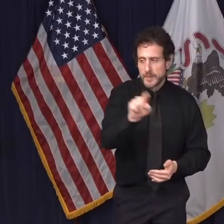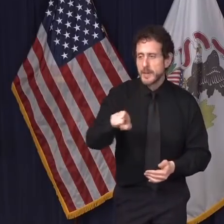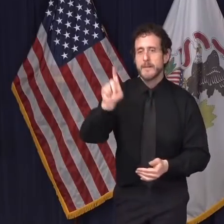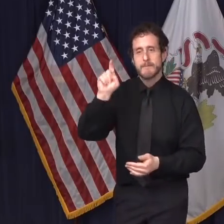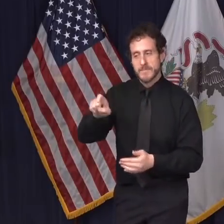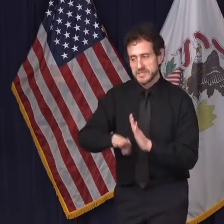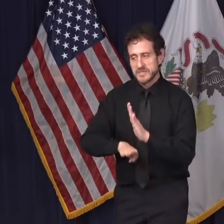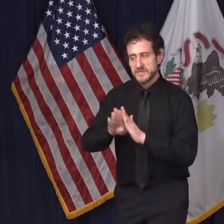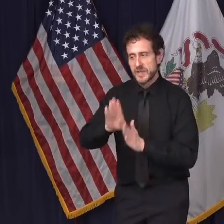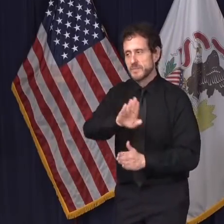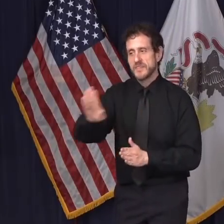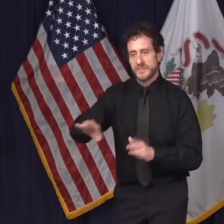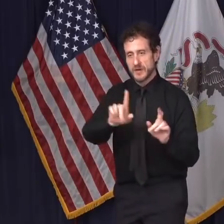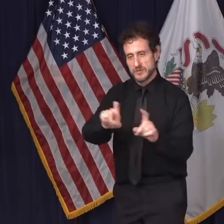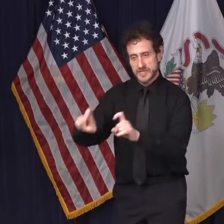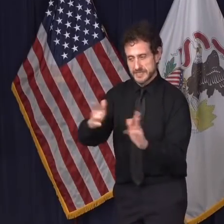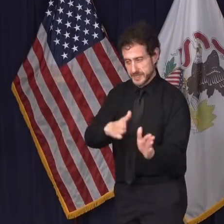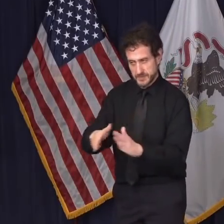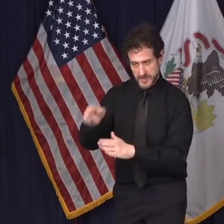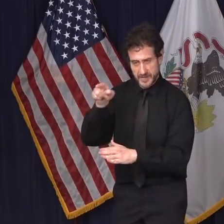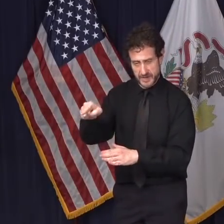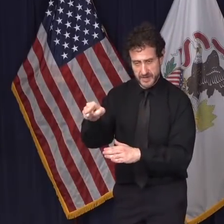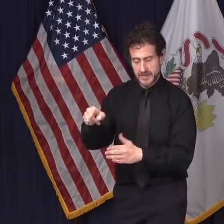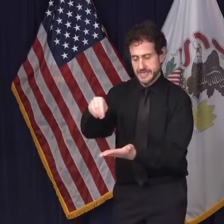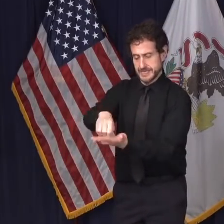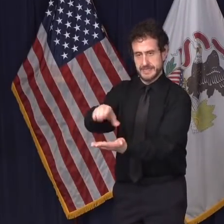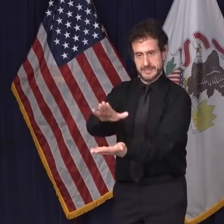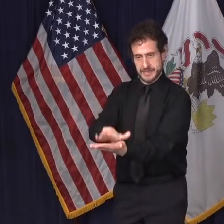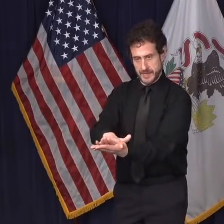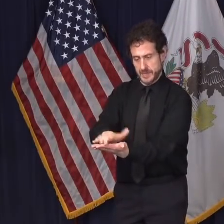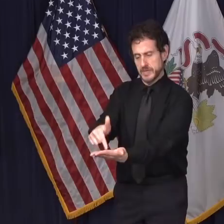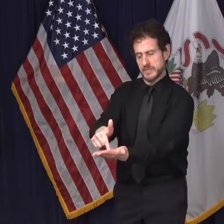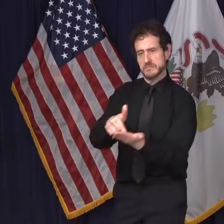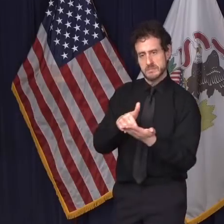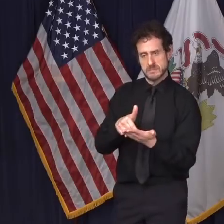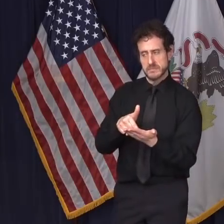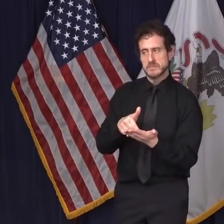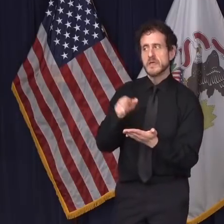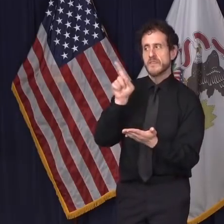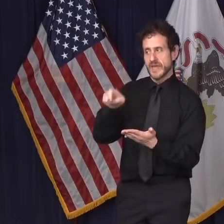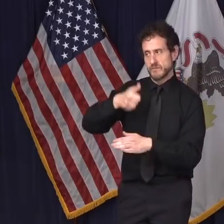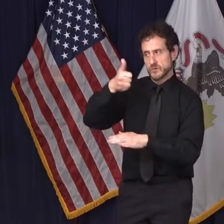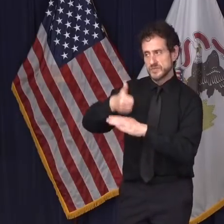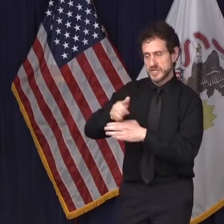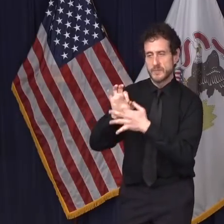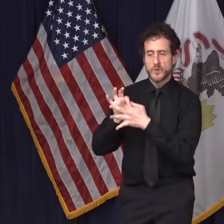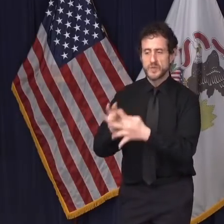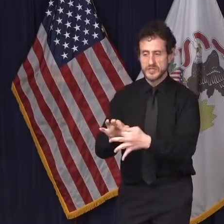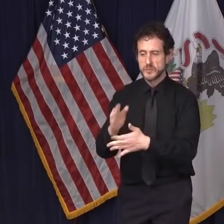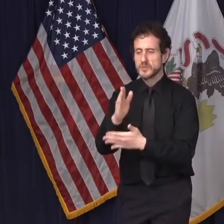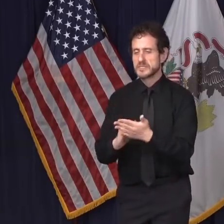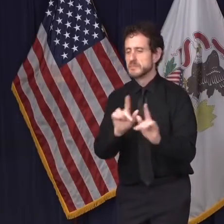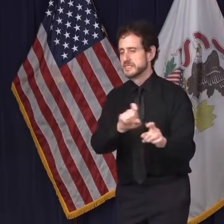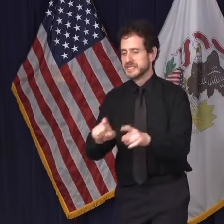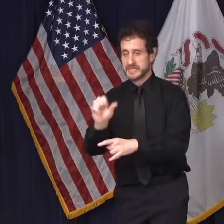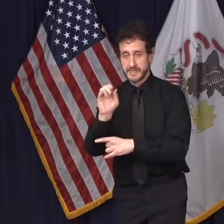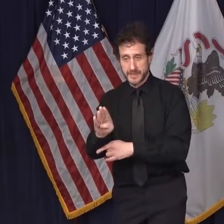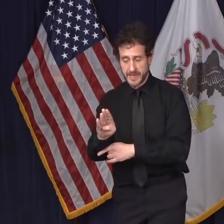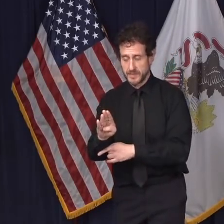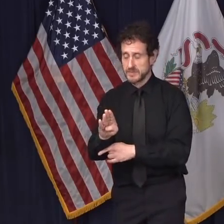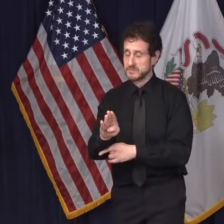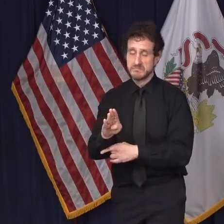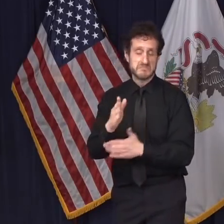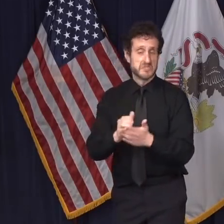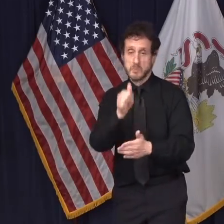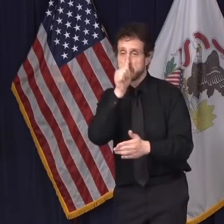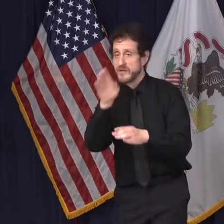own individualized testing plan and document an established relationship with a testing lab, whether it's a